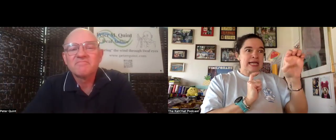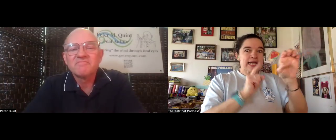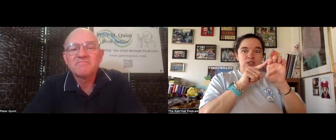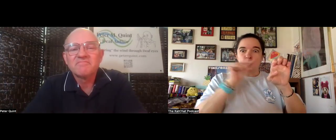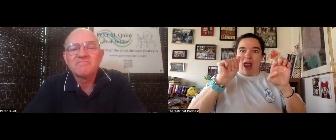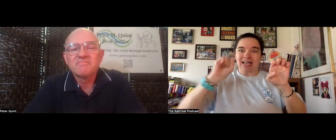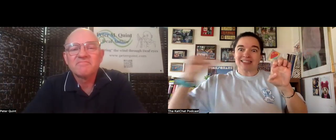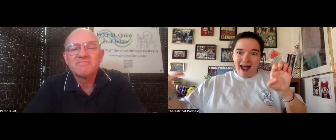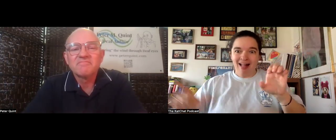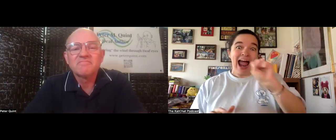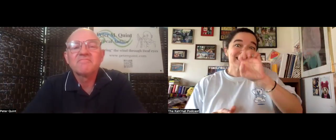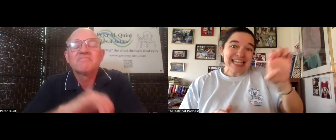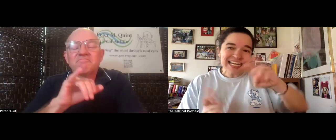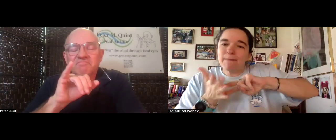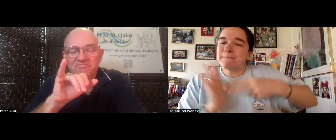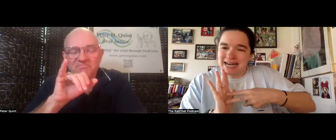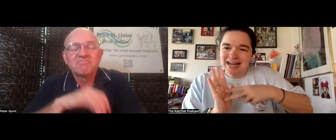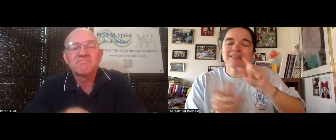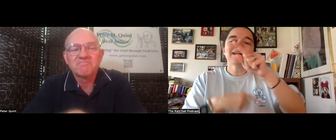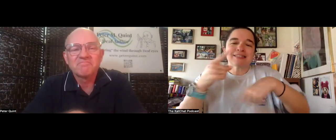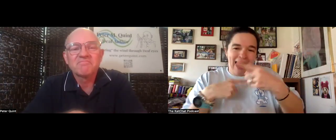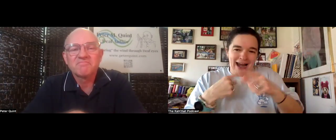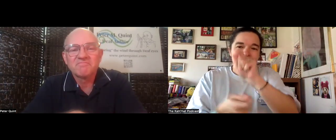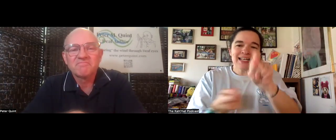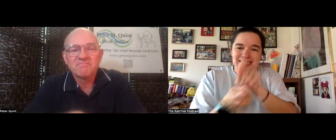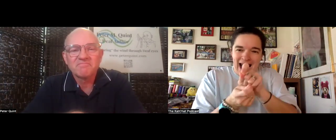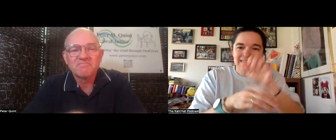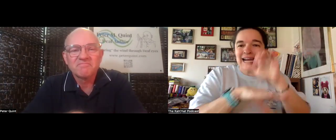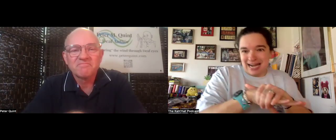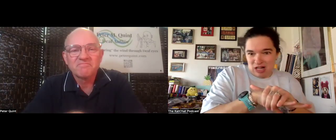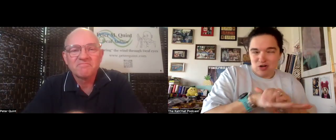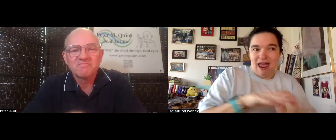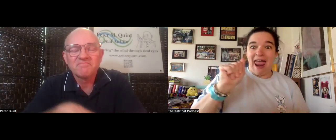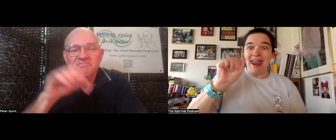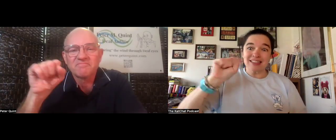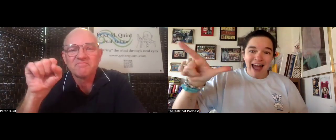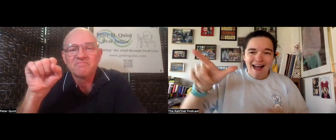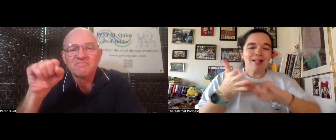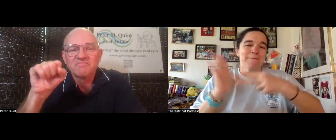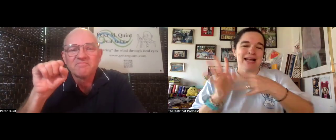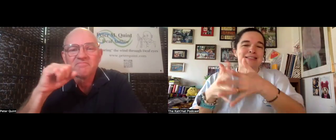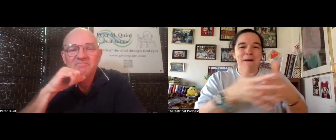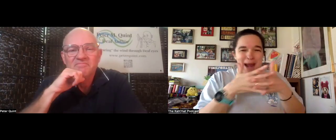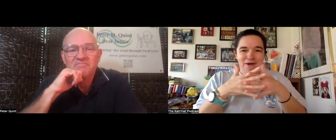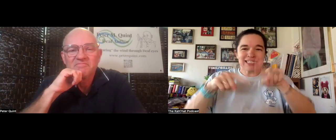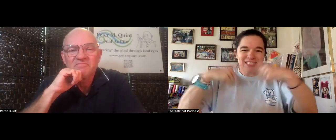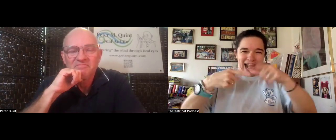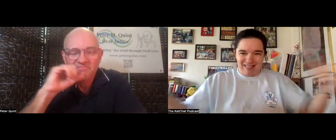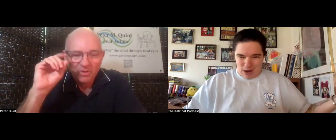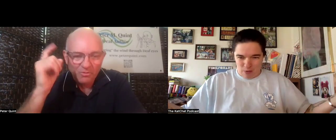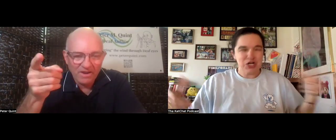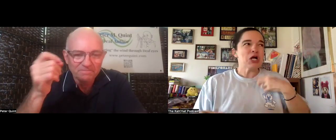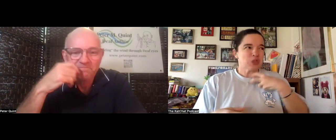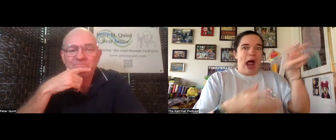at E to a dial. At E means sign in that English. A dial means American